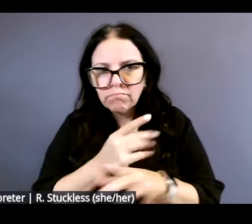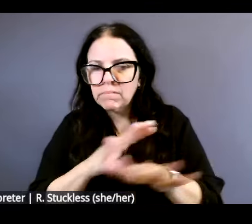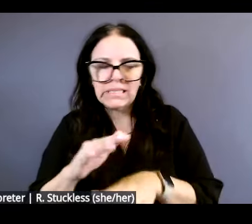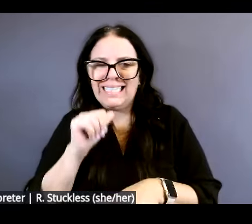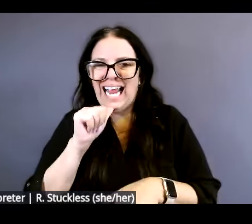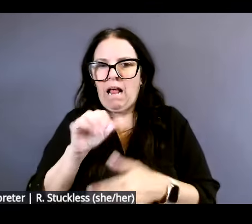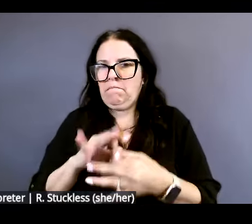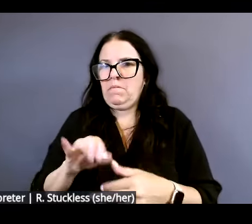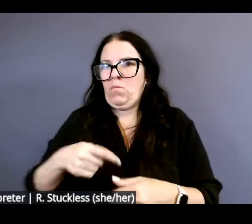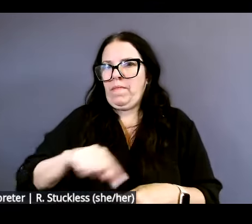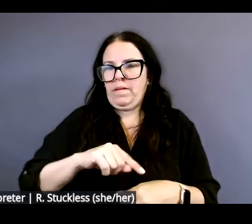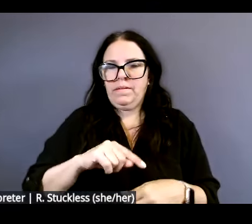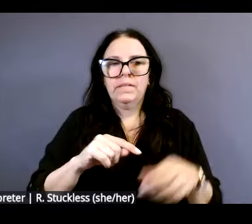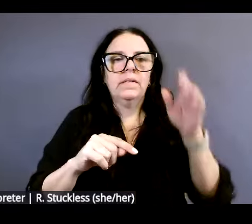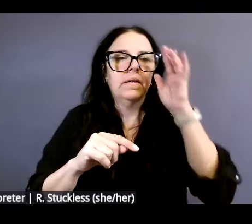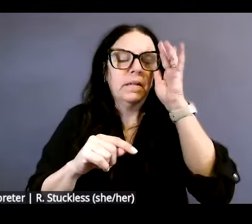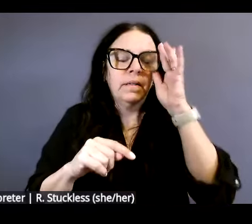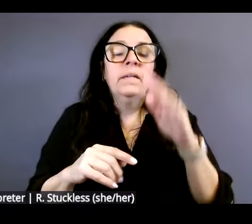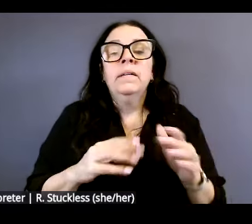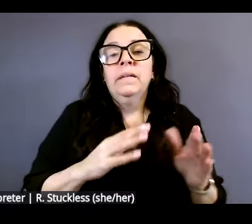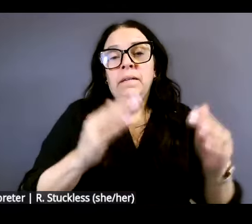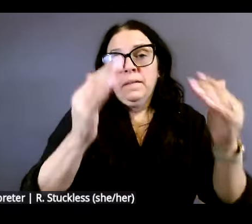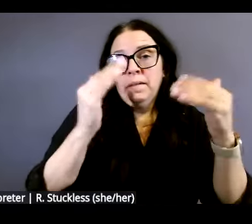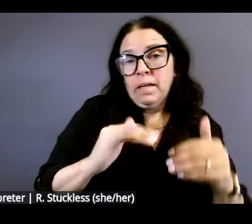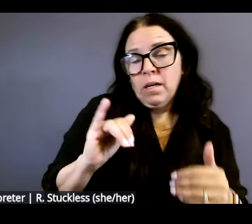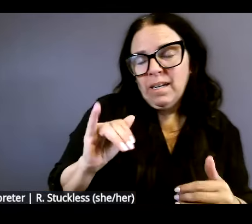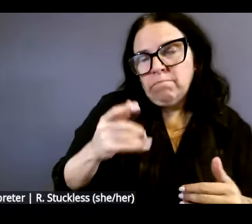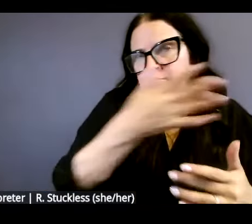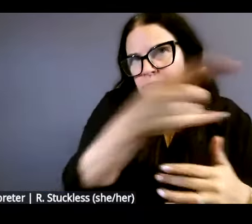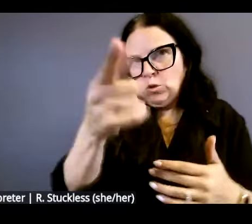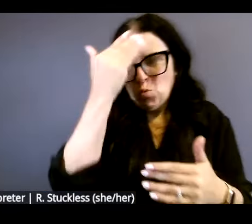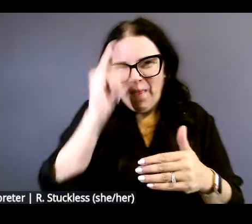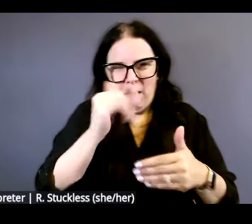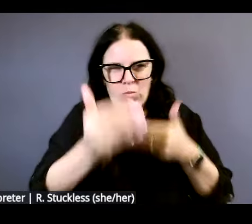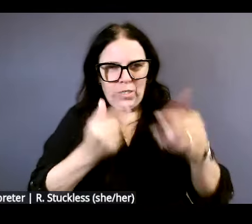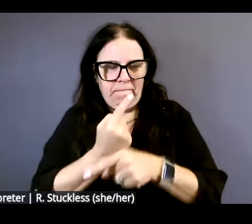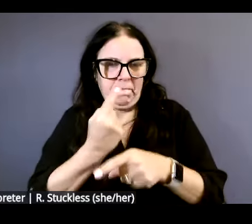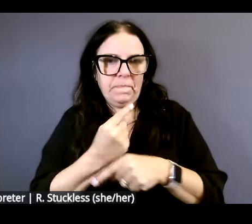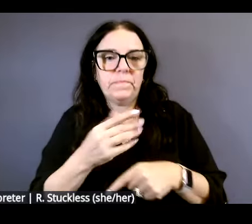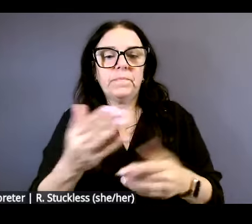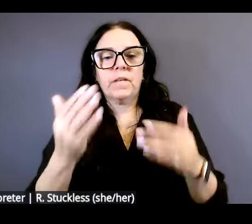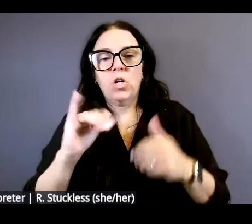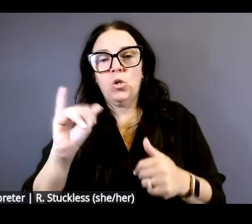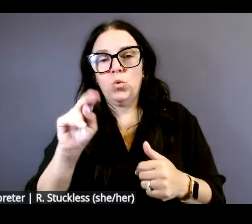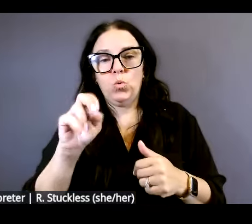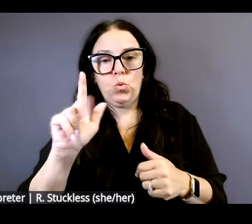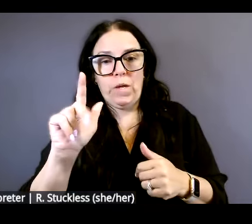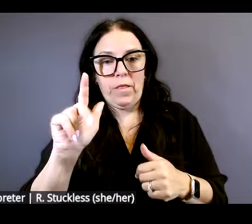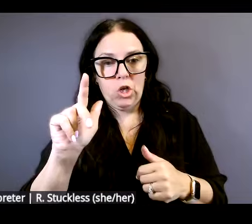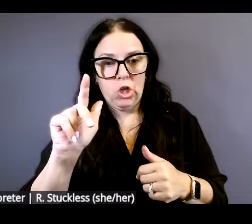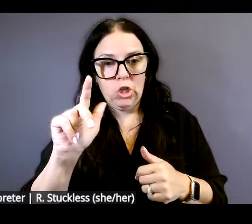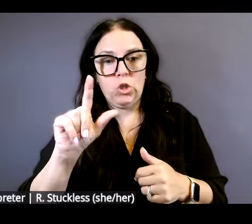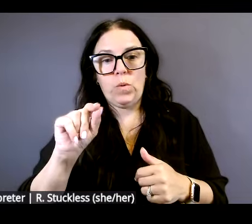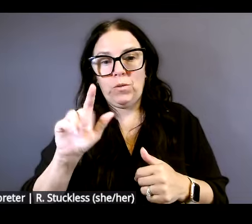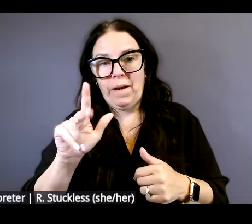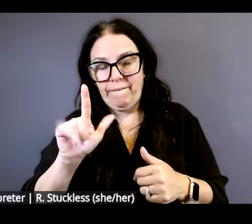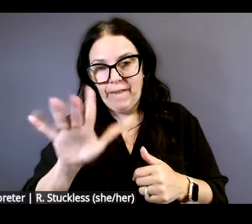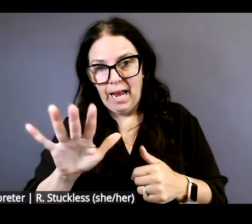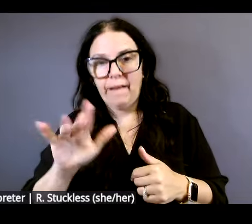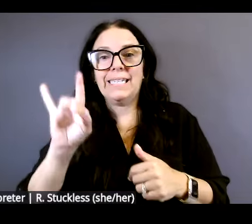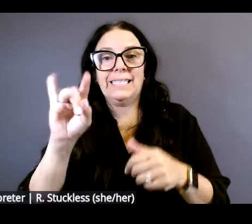June 23rd, 2025, the meeting agenda for the June 27th meeting was posted. The meeting agenda